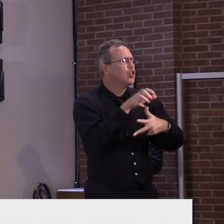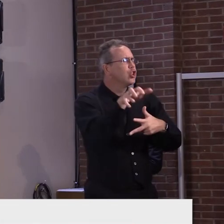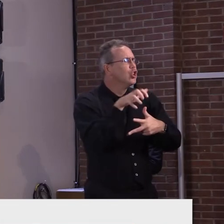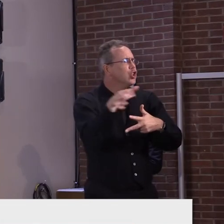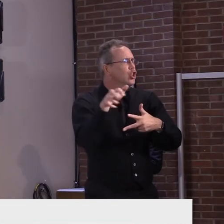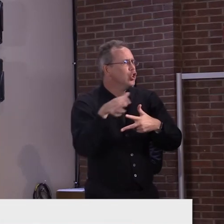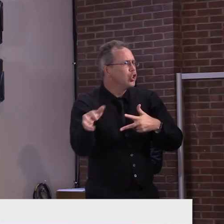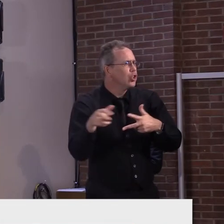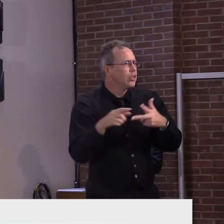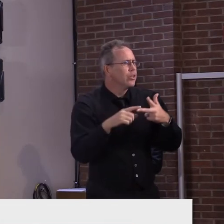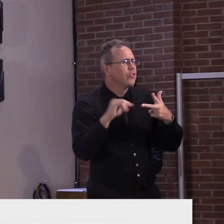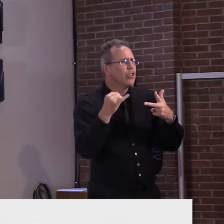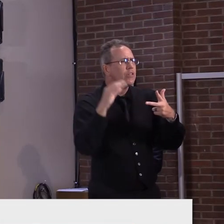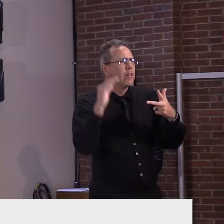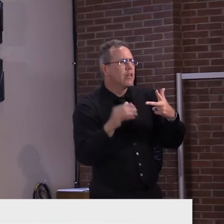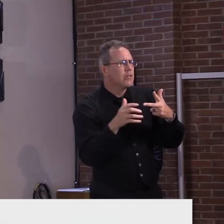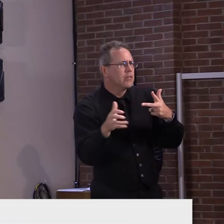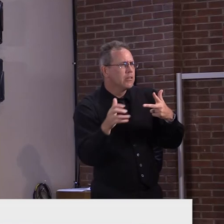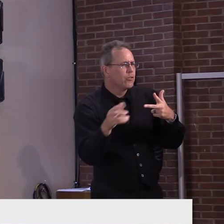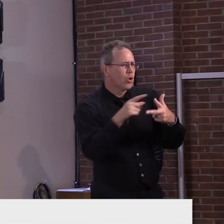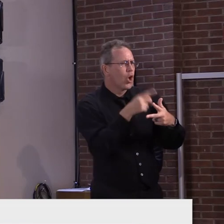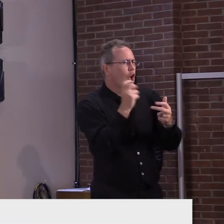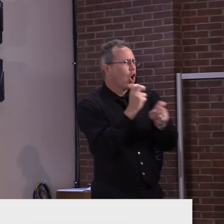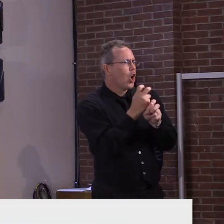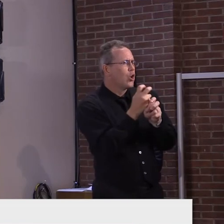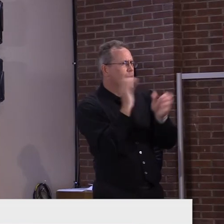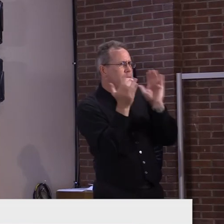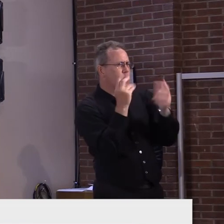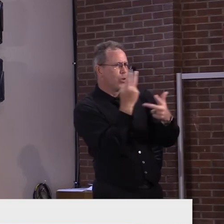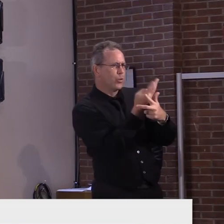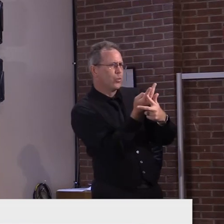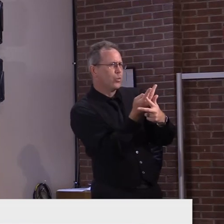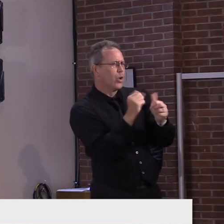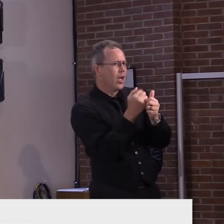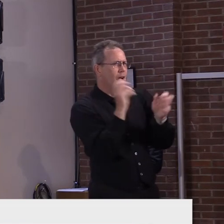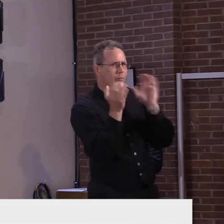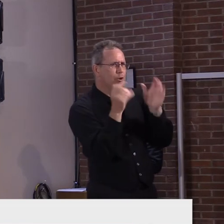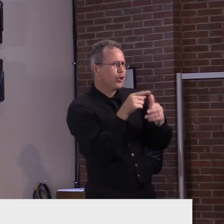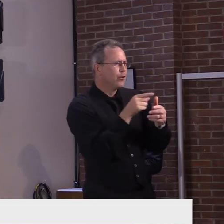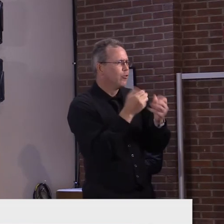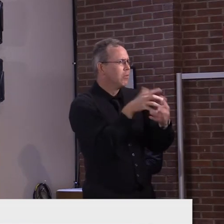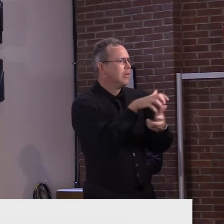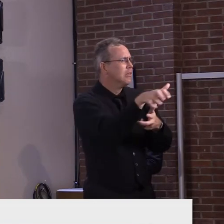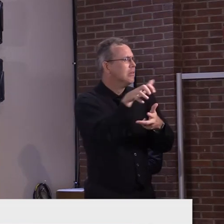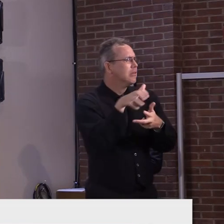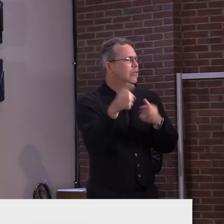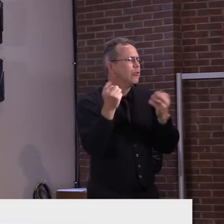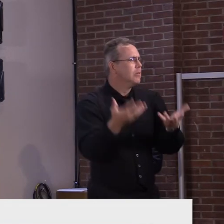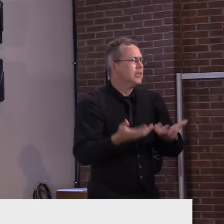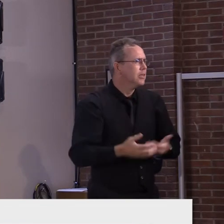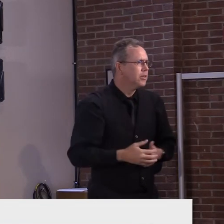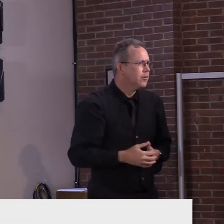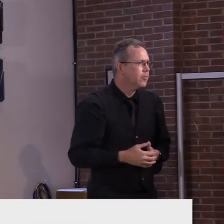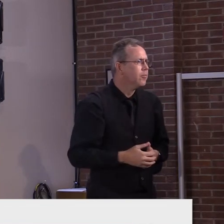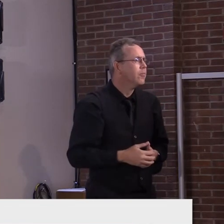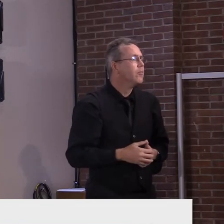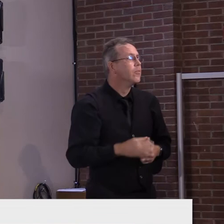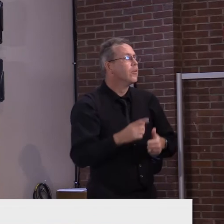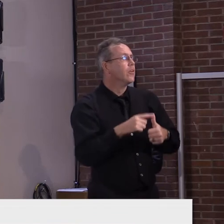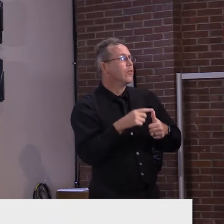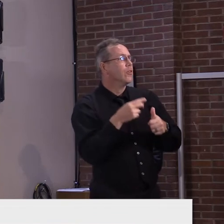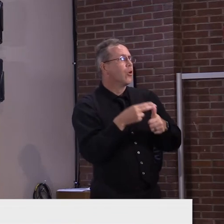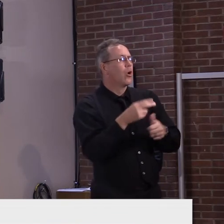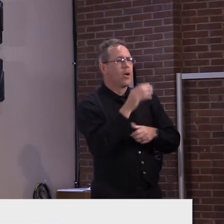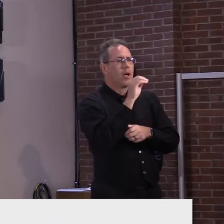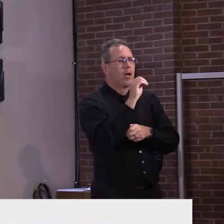to parse out all that data. With regard to the other two vaccines, which are the messenger RNA vaccines, the